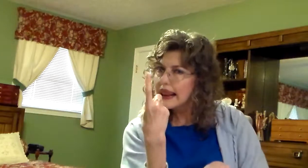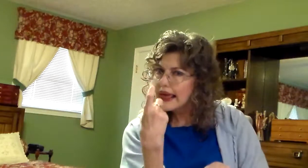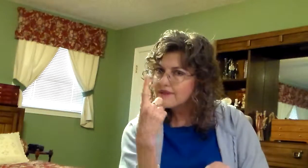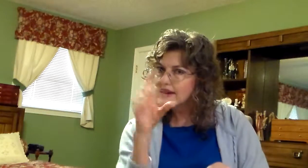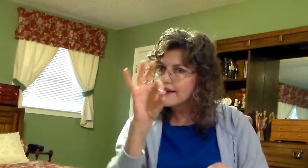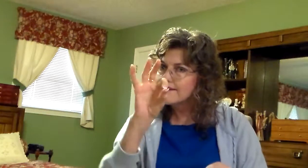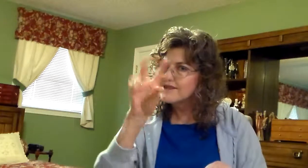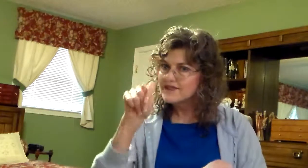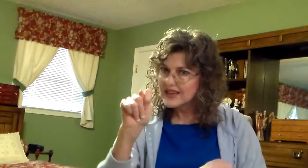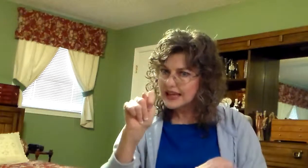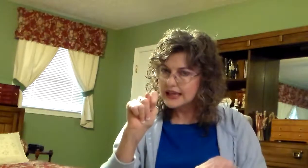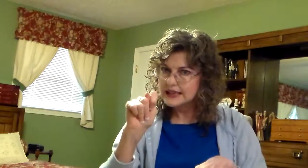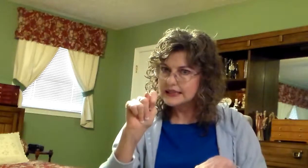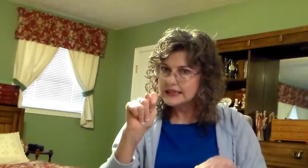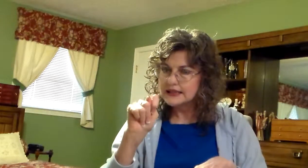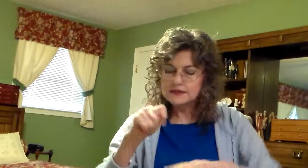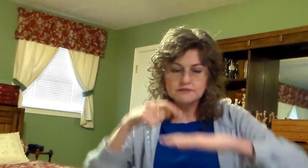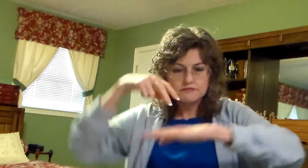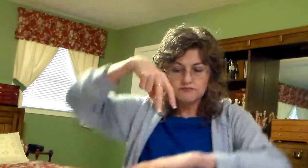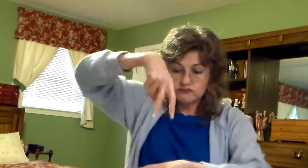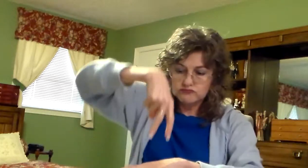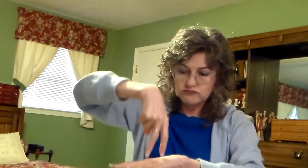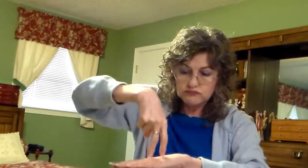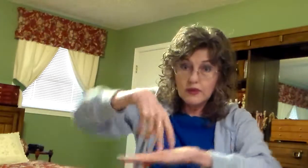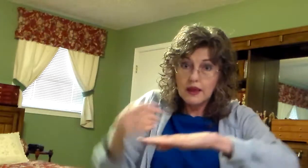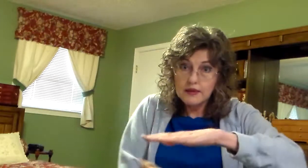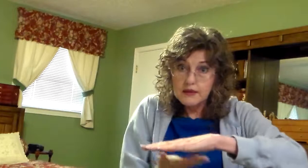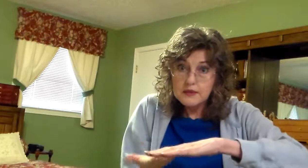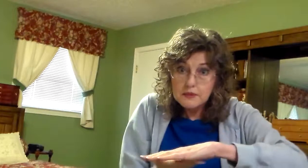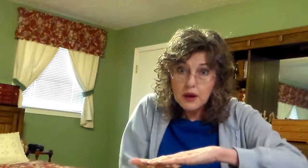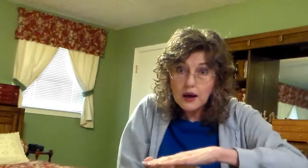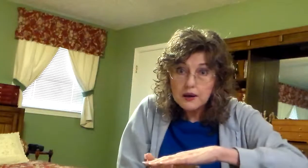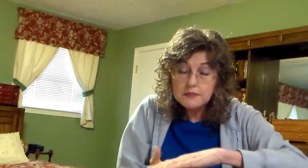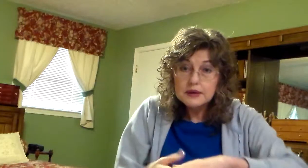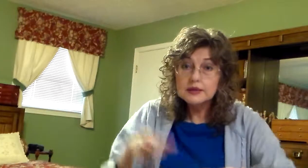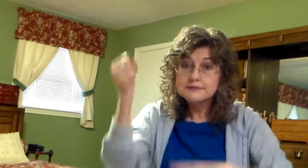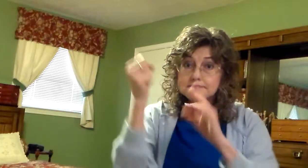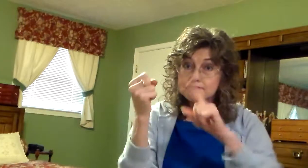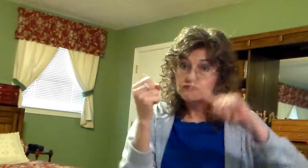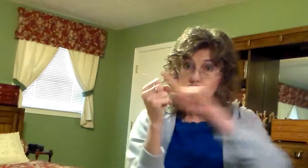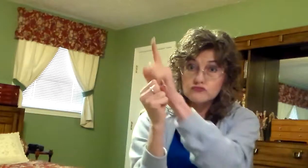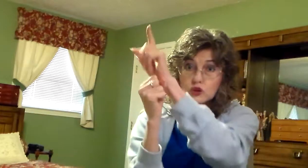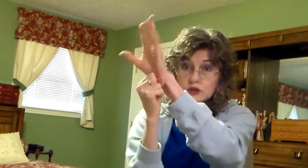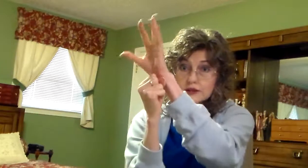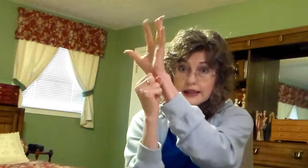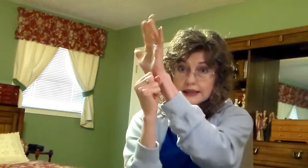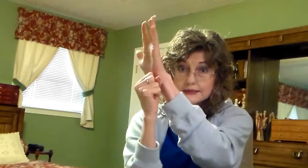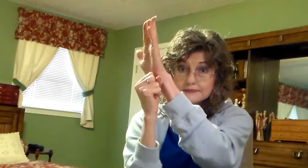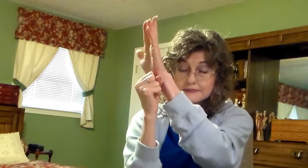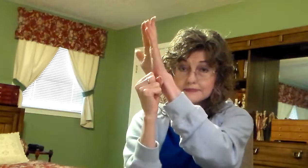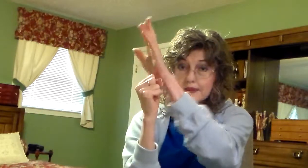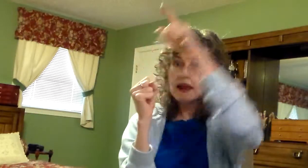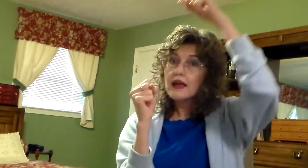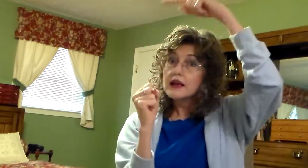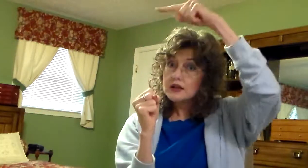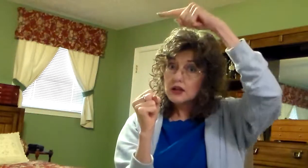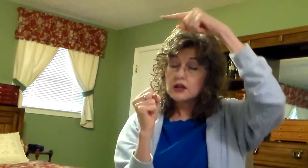very bottom of my pedestal, which is the thing that I stand on, to the very tip top of my torch, I am